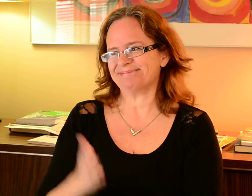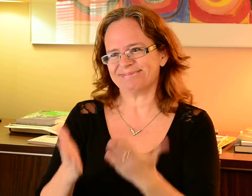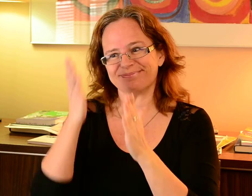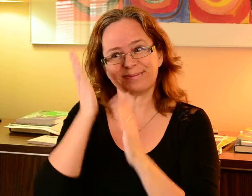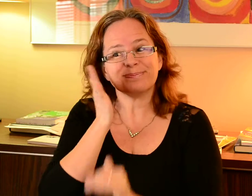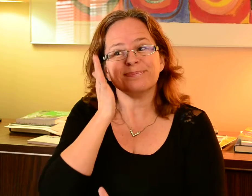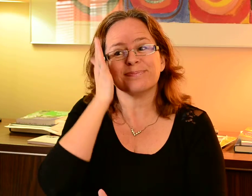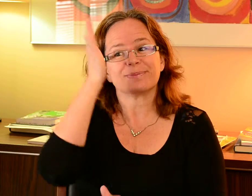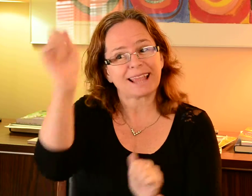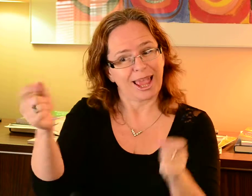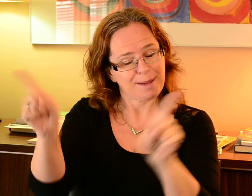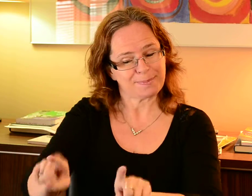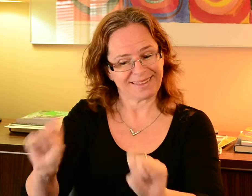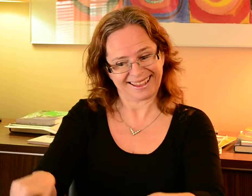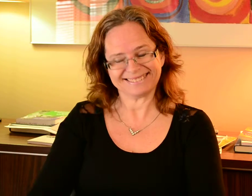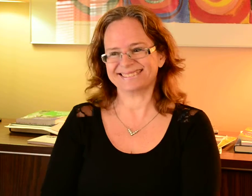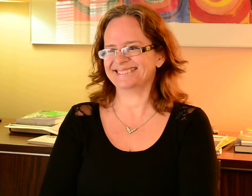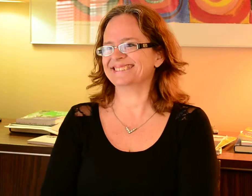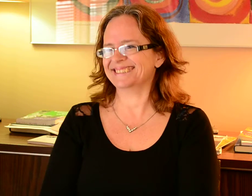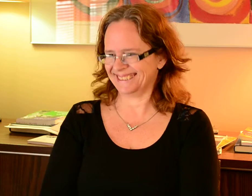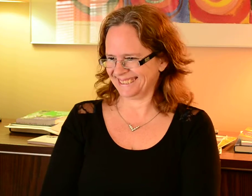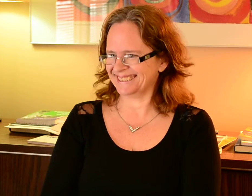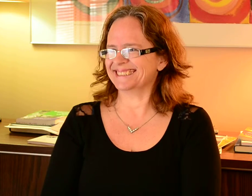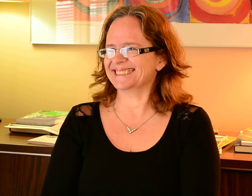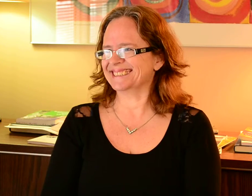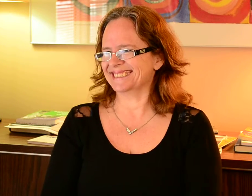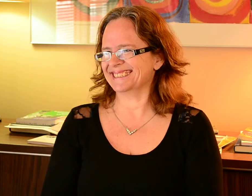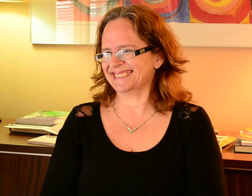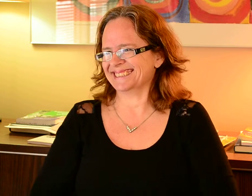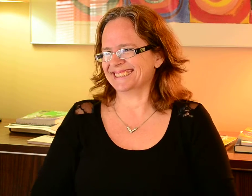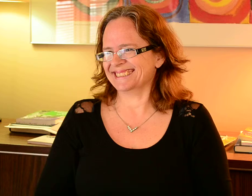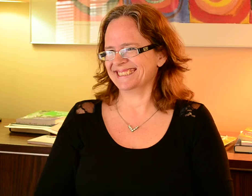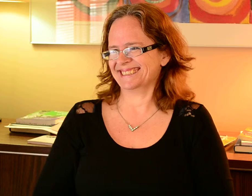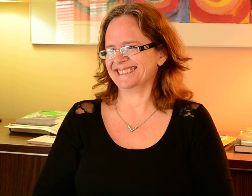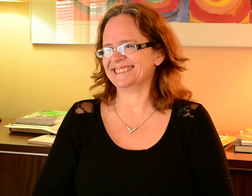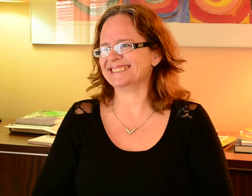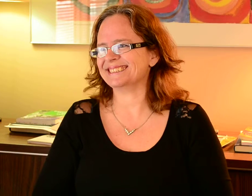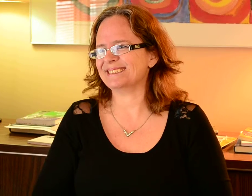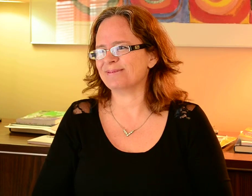could work. So in the future, perhaps it'll be a full-time position. What is your day job now then?